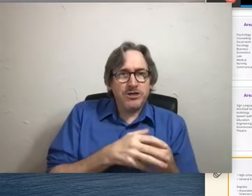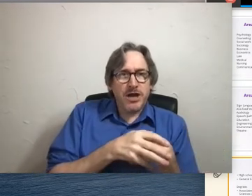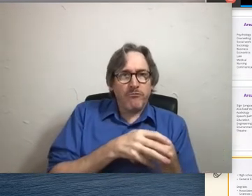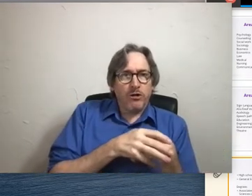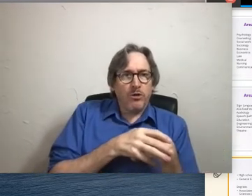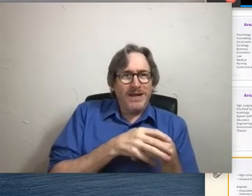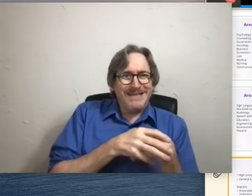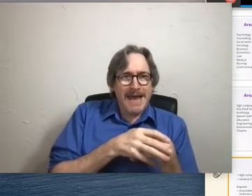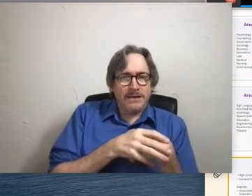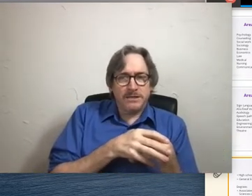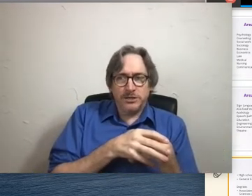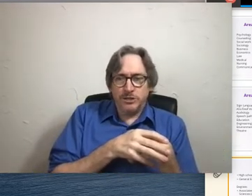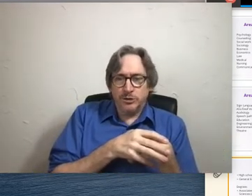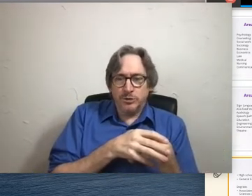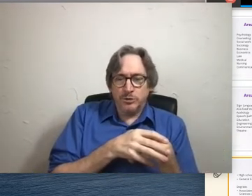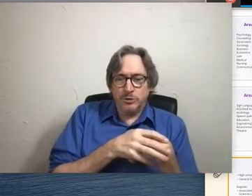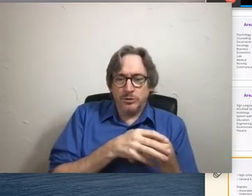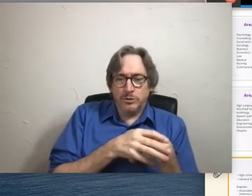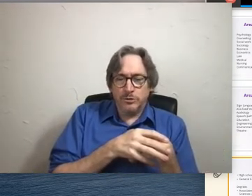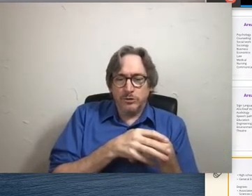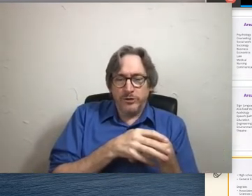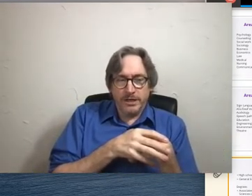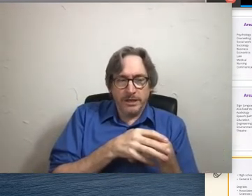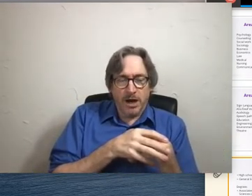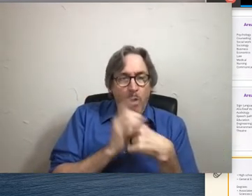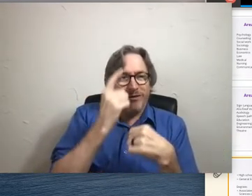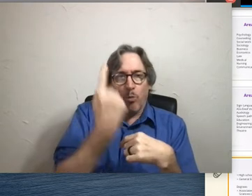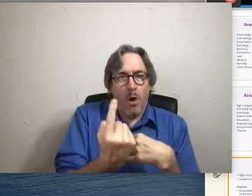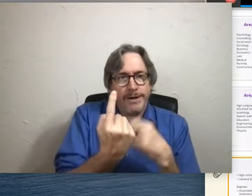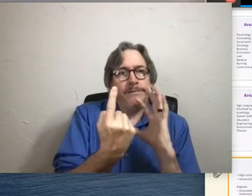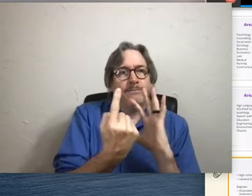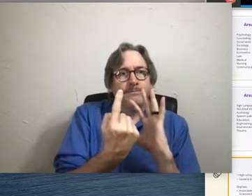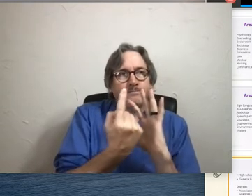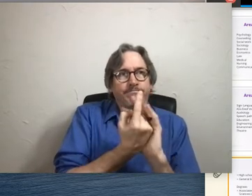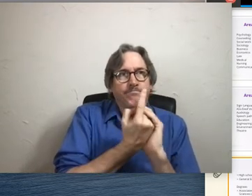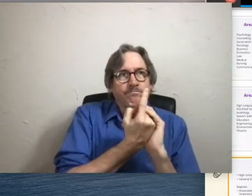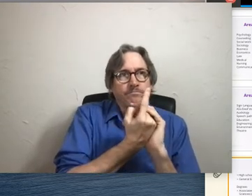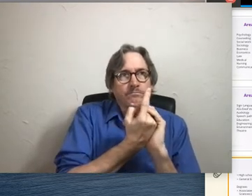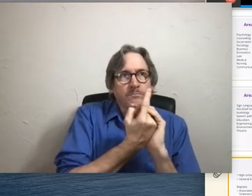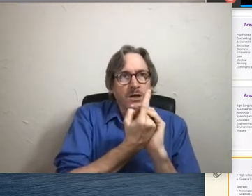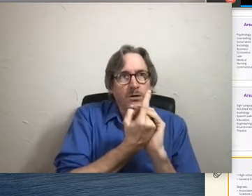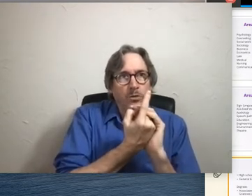In general, we tend to do the one